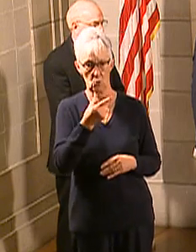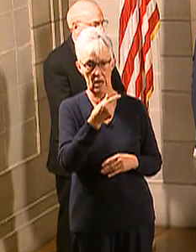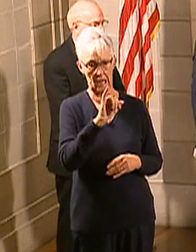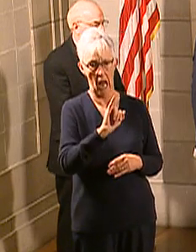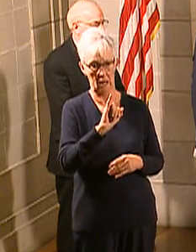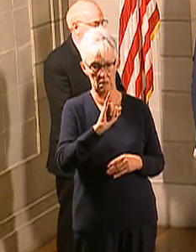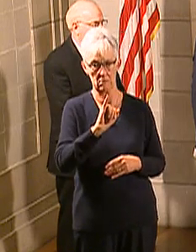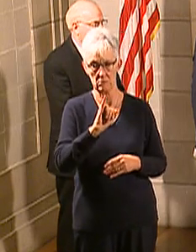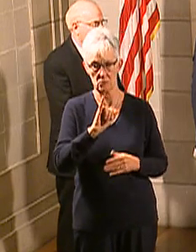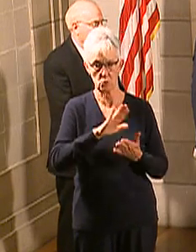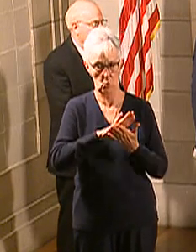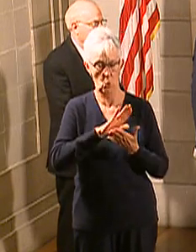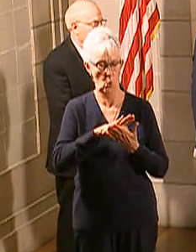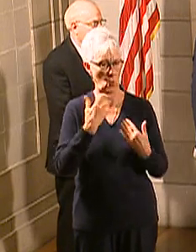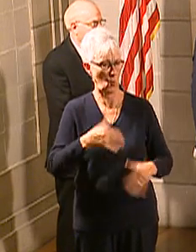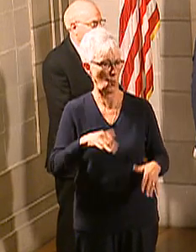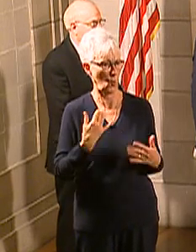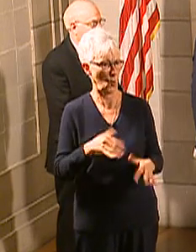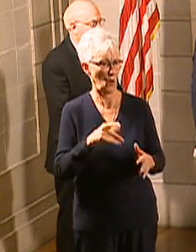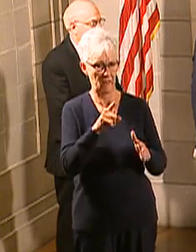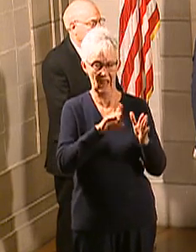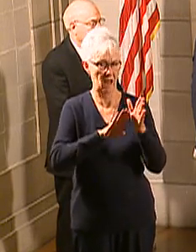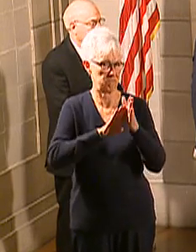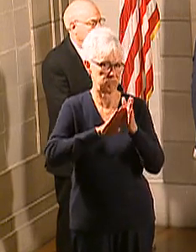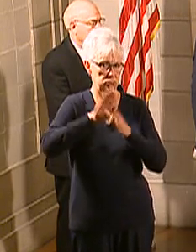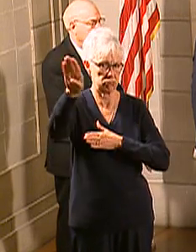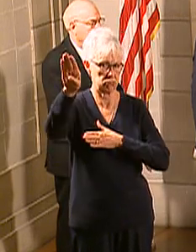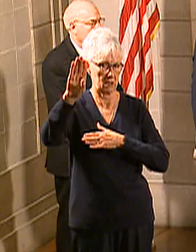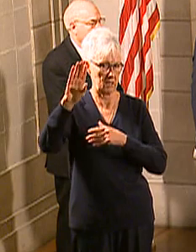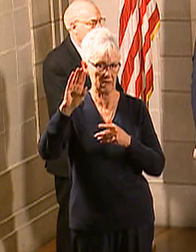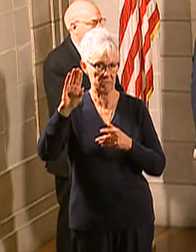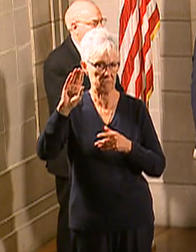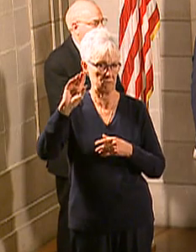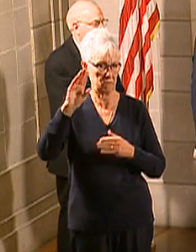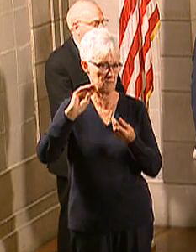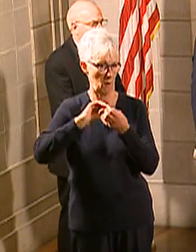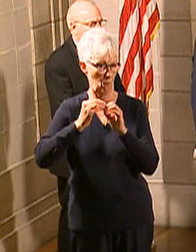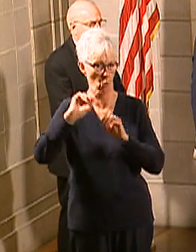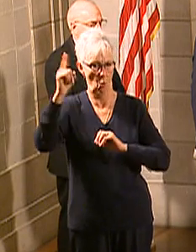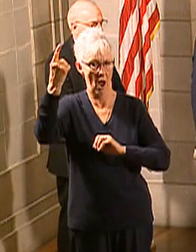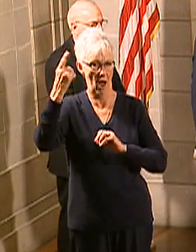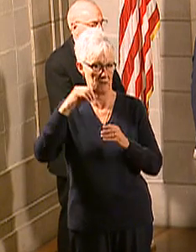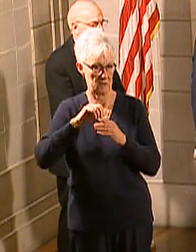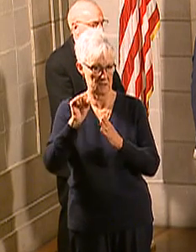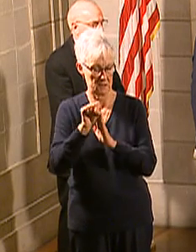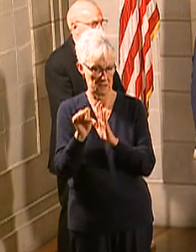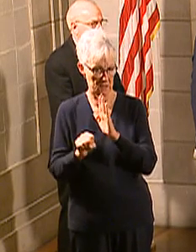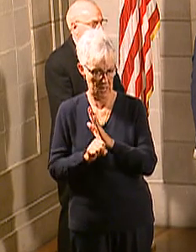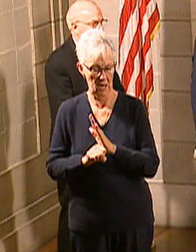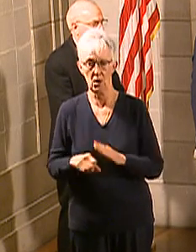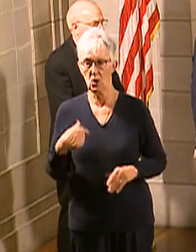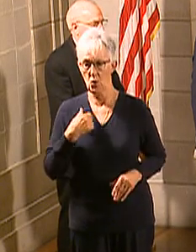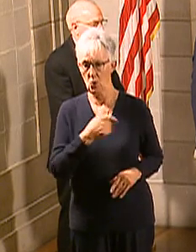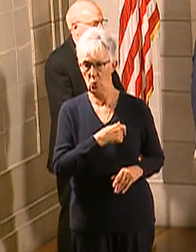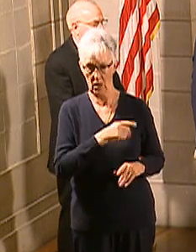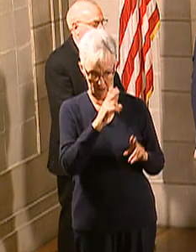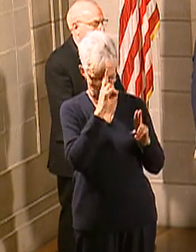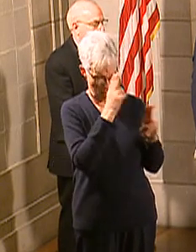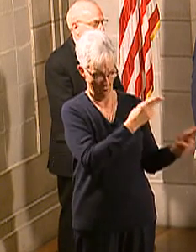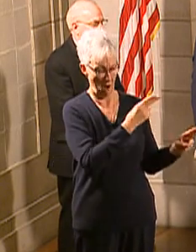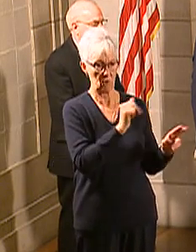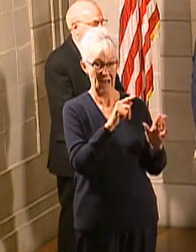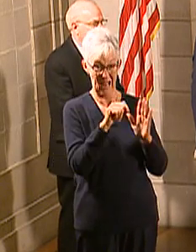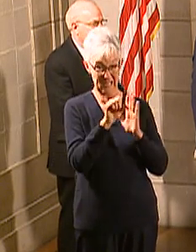of design. As Governor Ricketts said, from our Career Pathways Institute to our academies at Grand Island Senior High, we've been honored at the state